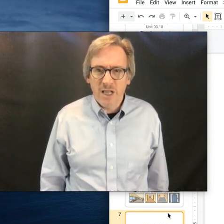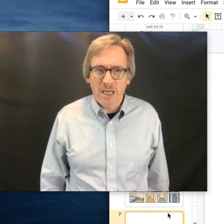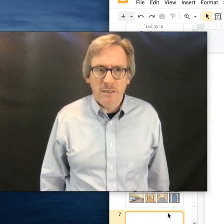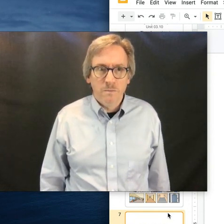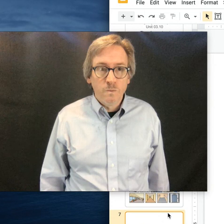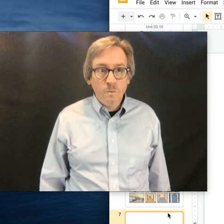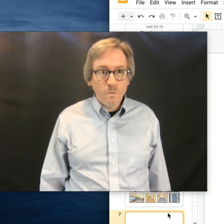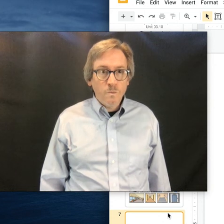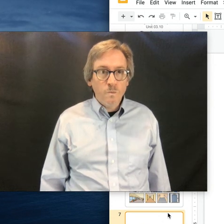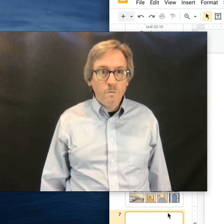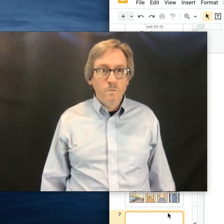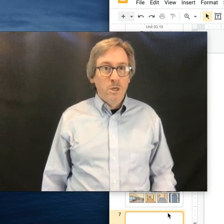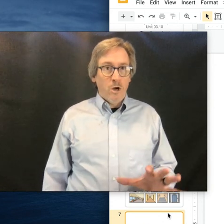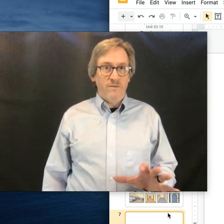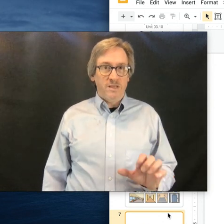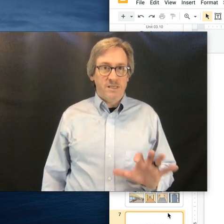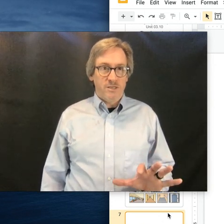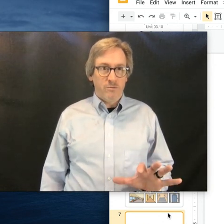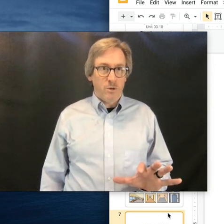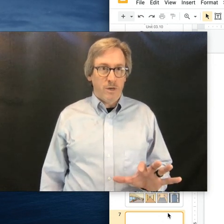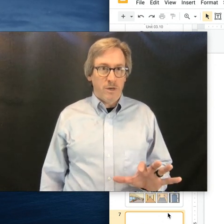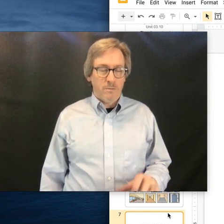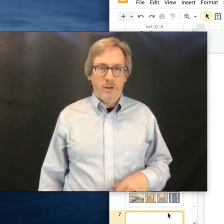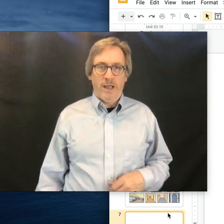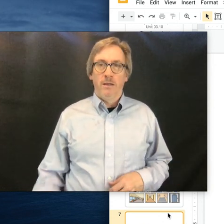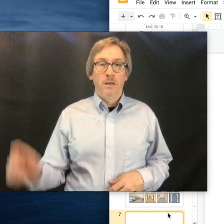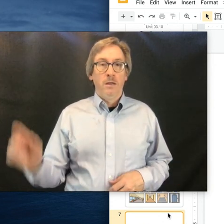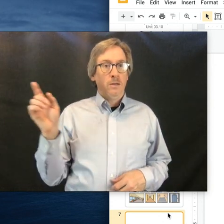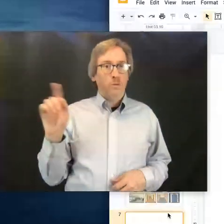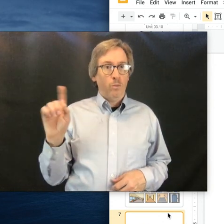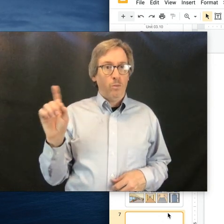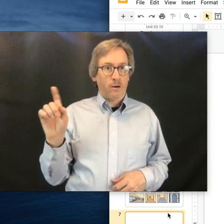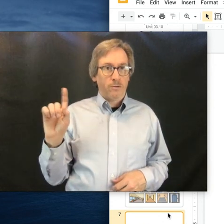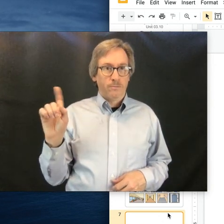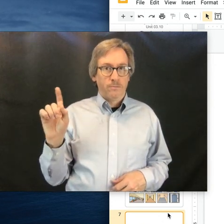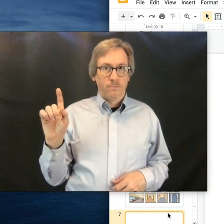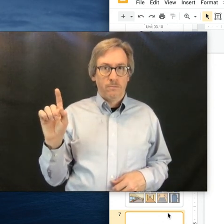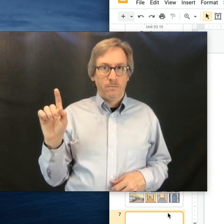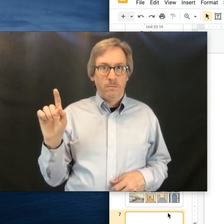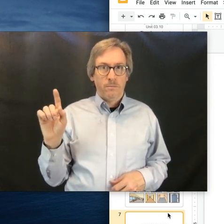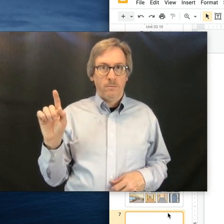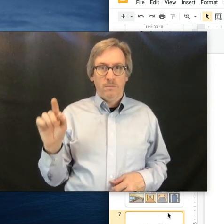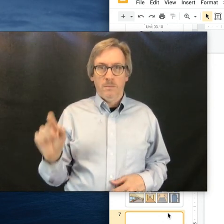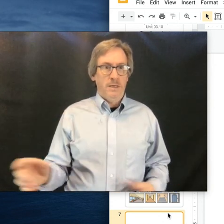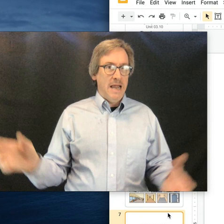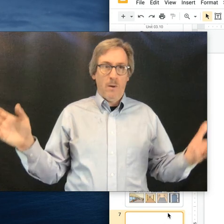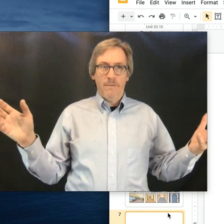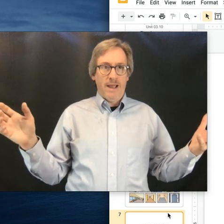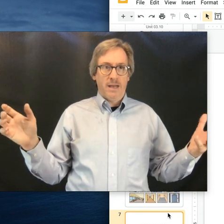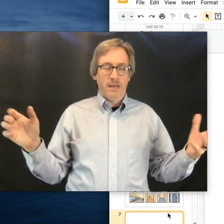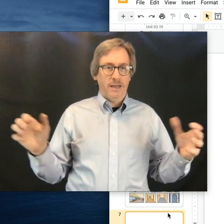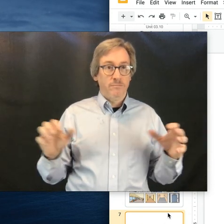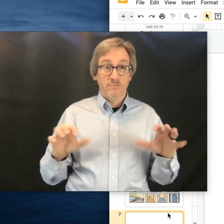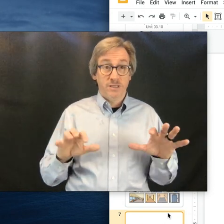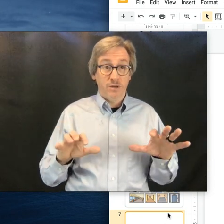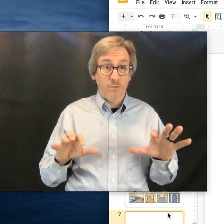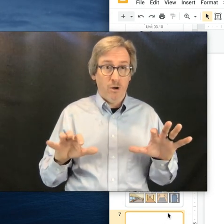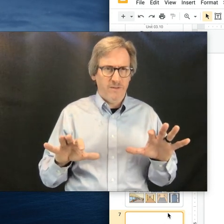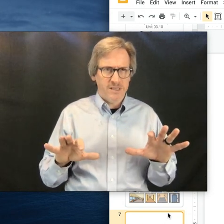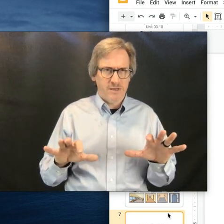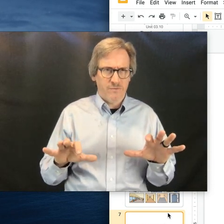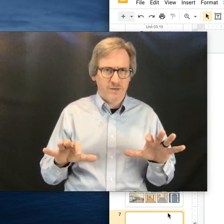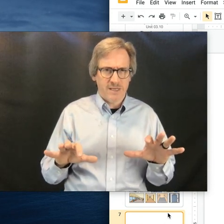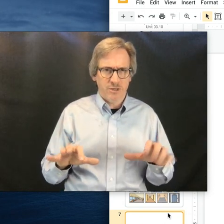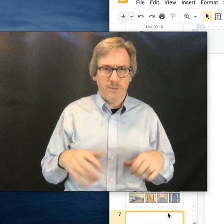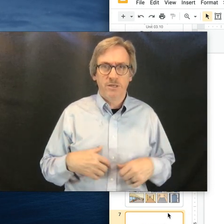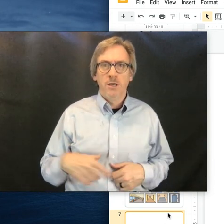am I offline? Hopefully this is still recording. Okay. Where? Now I'm back online. So hopefully